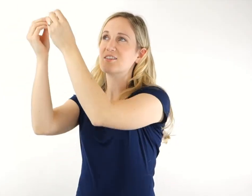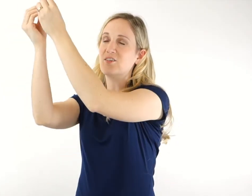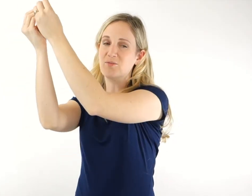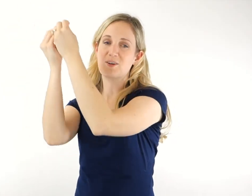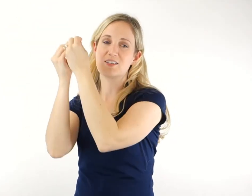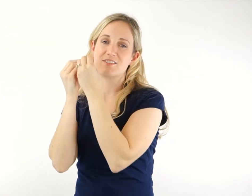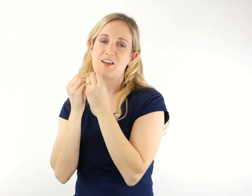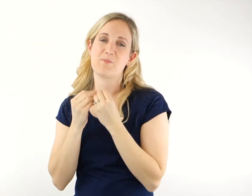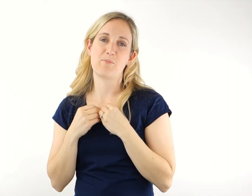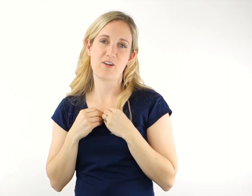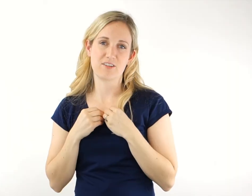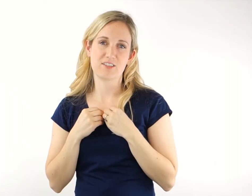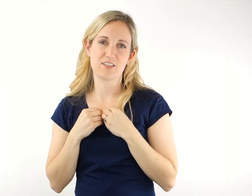of which I'm a part.